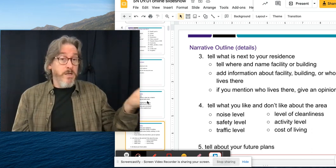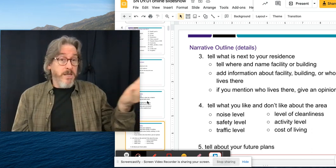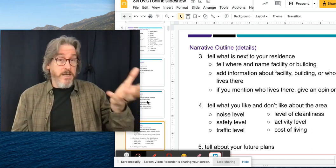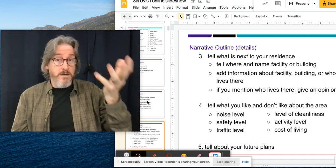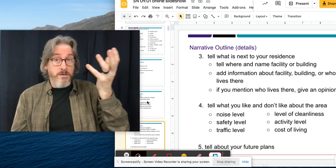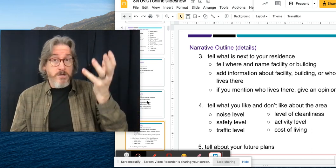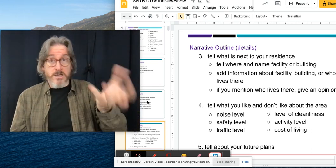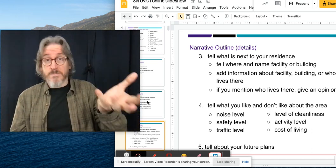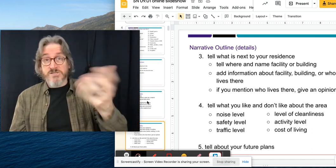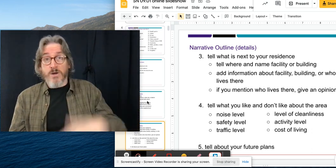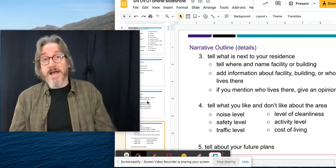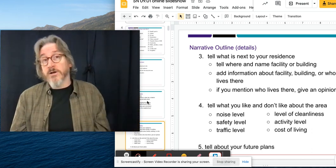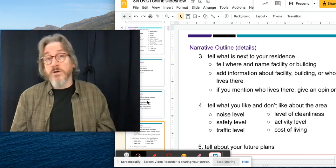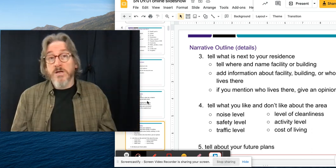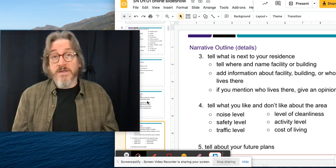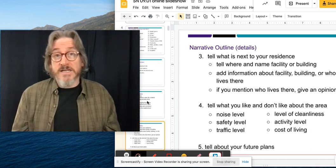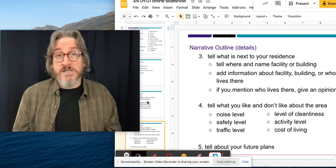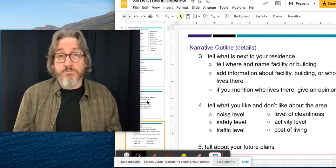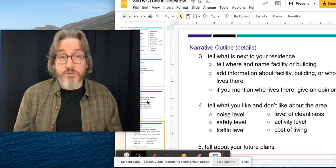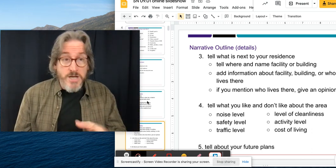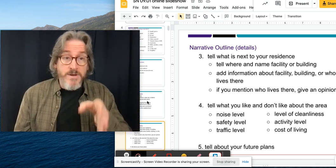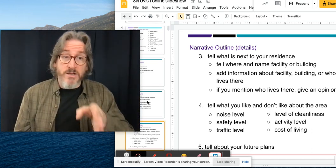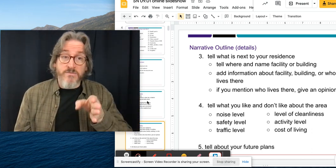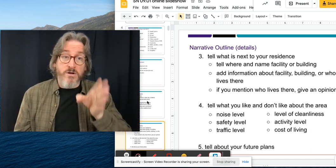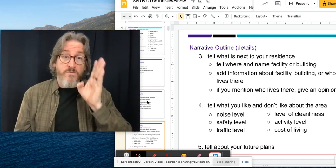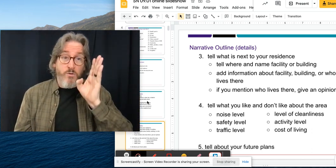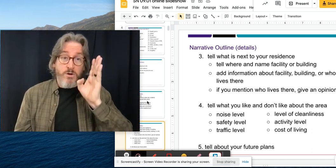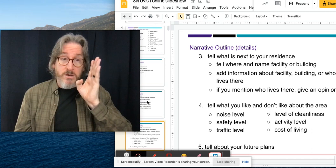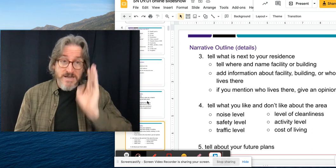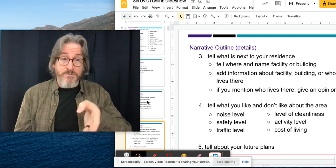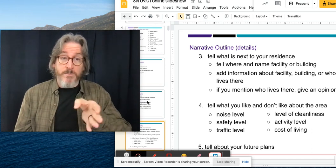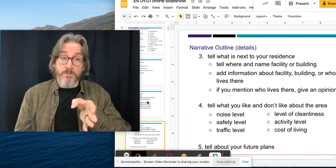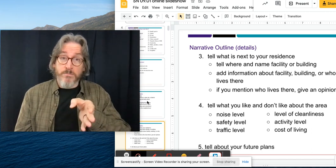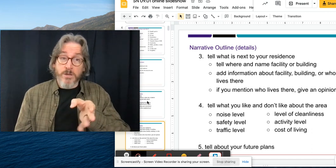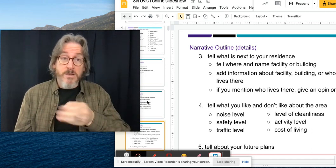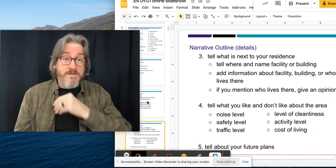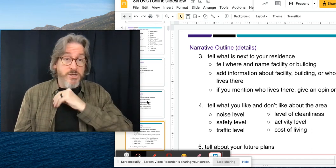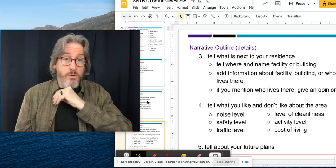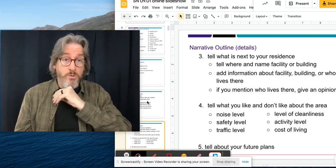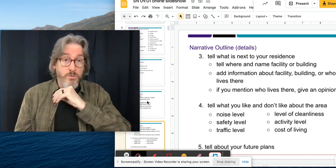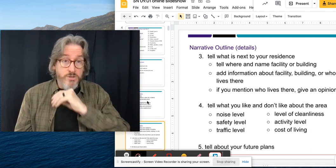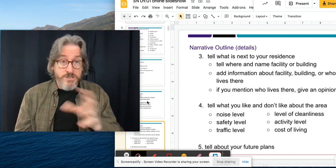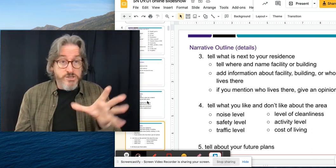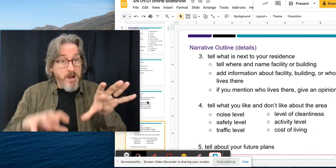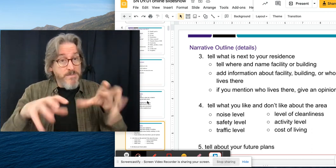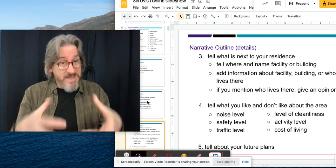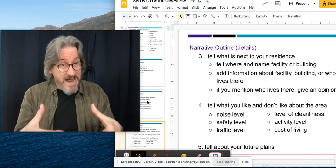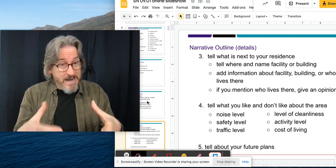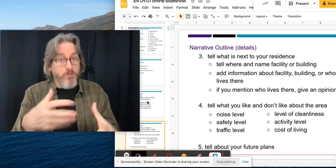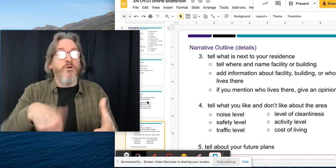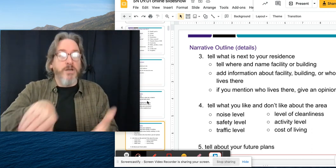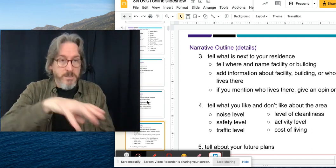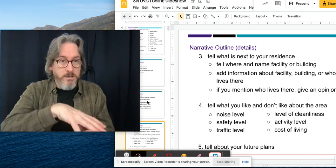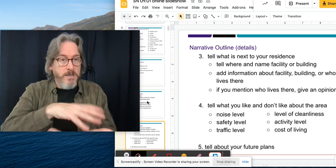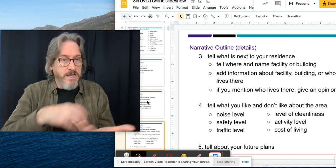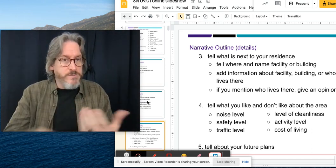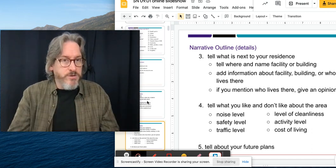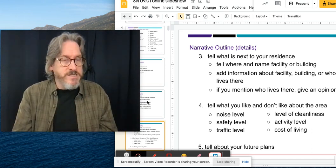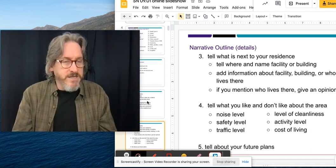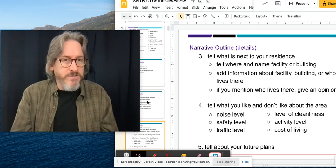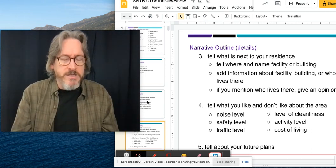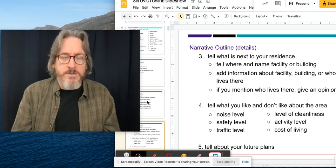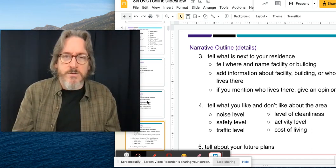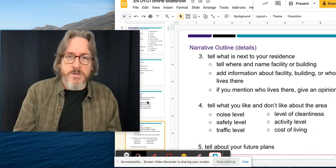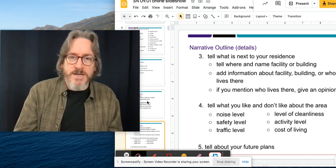home in Columbus, Ohio, that is predominantly for deaf people, So to describe that neighborhood, it's